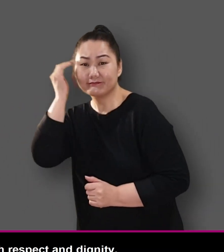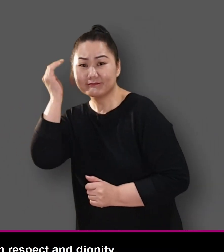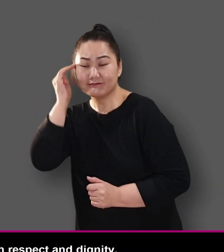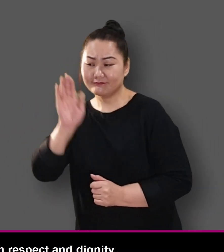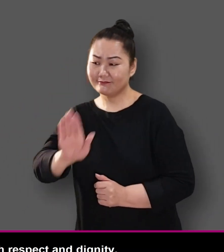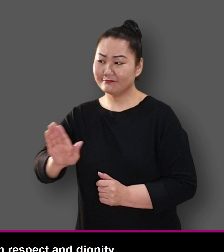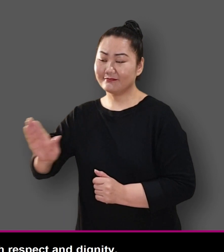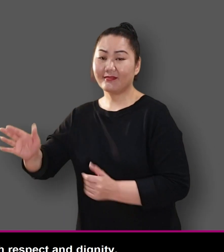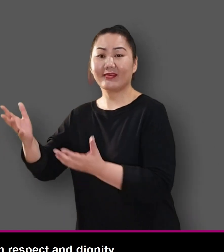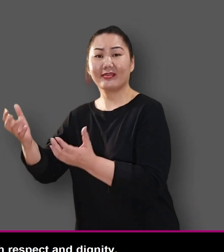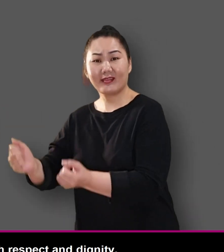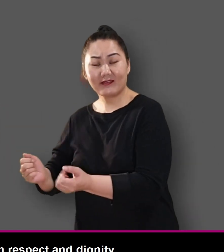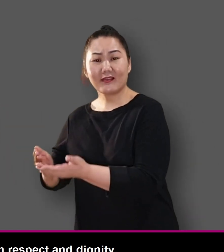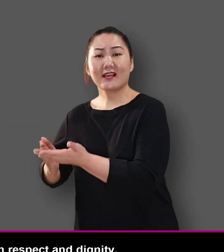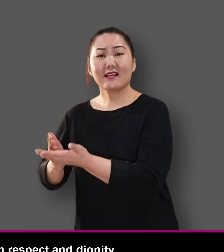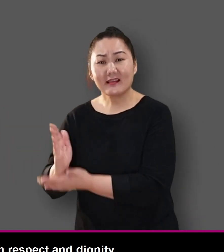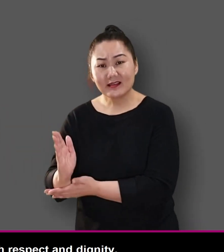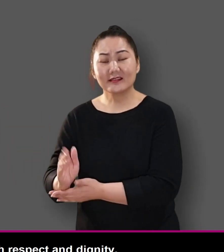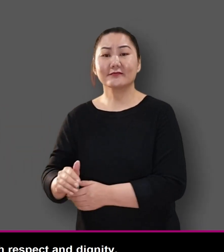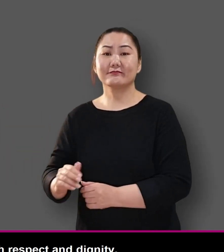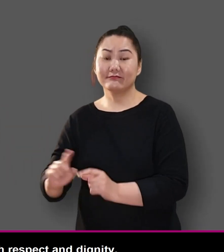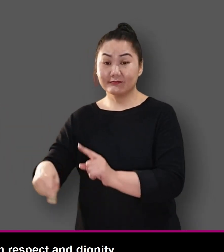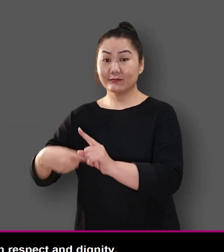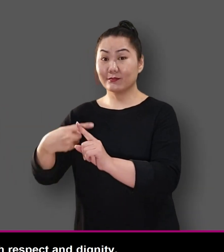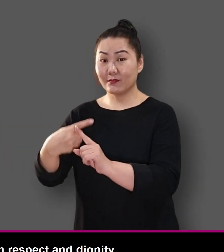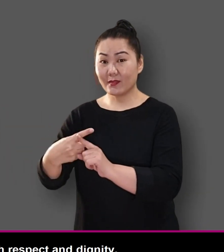and can live with respect and dignity.